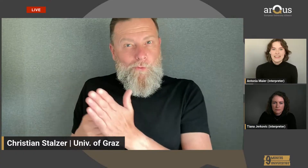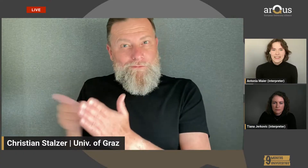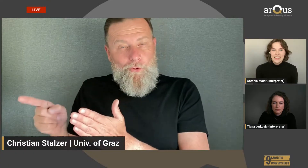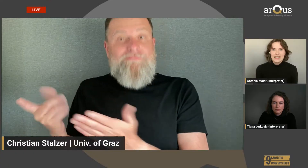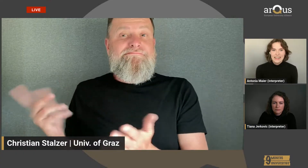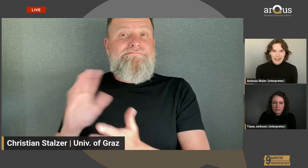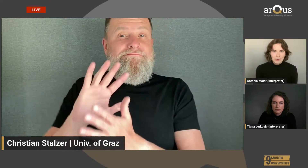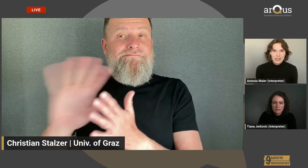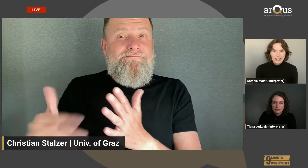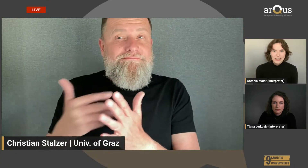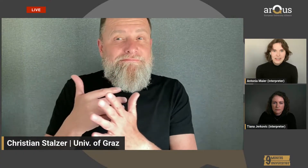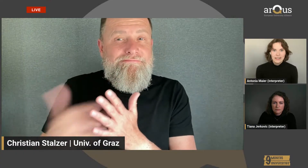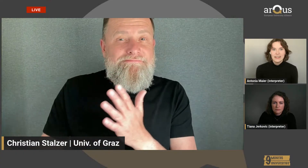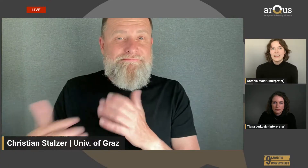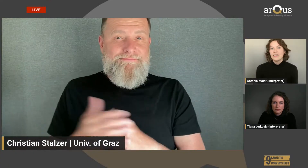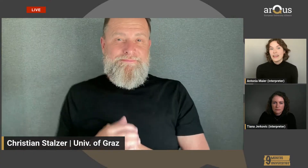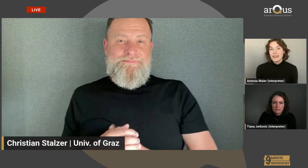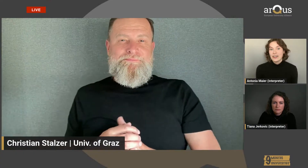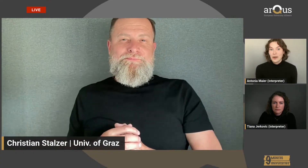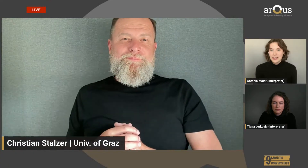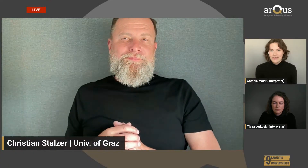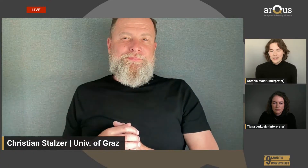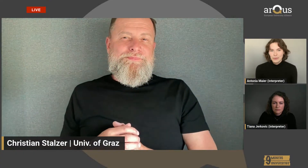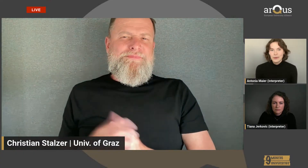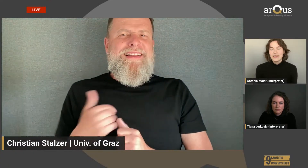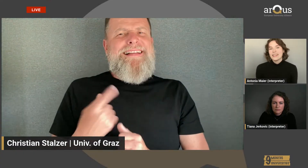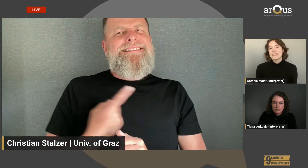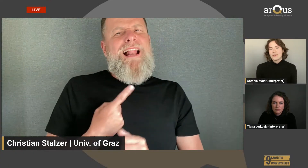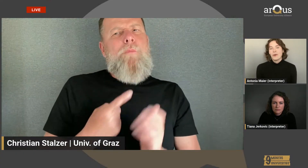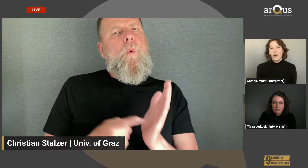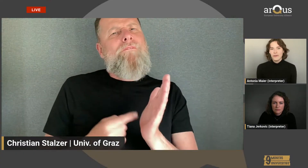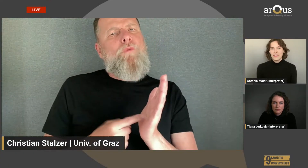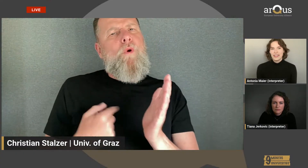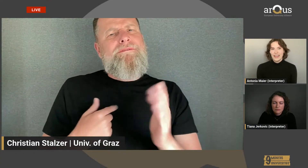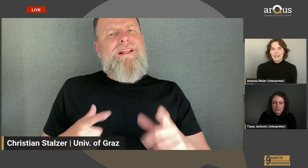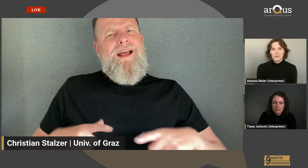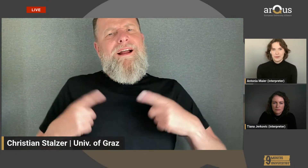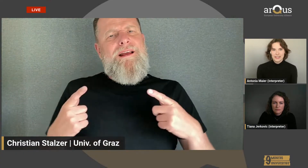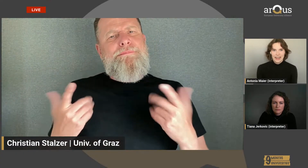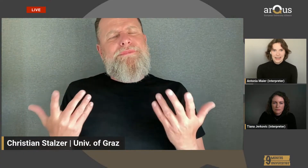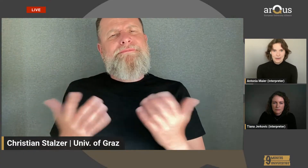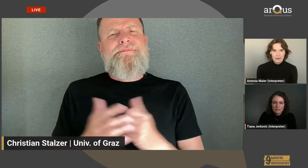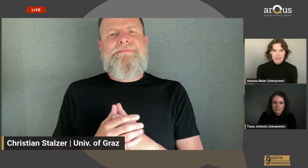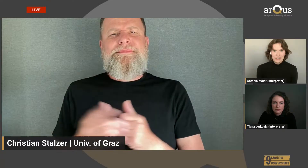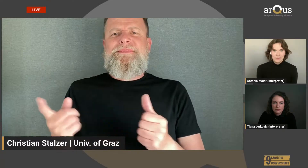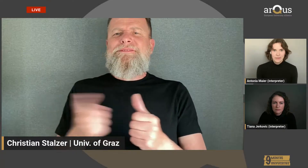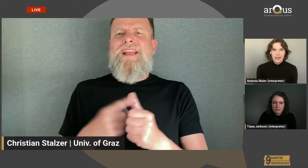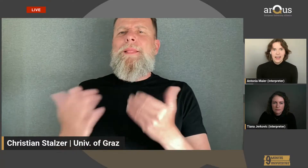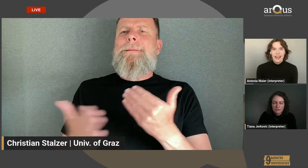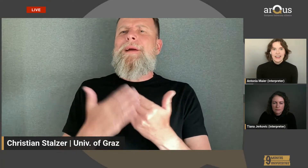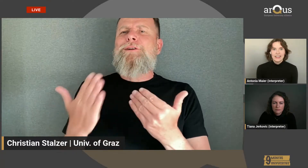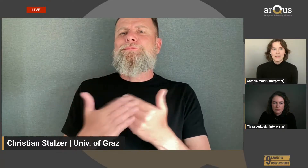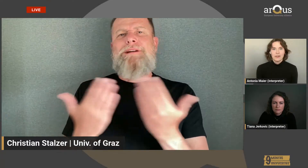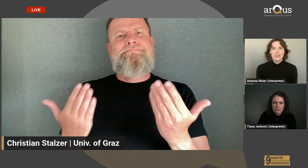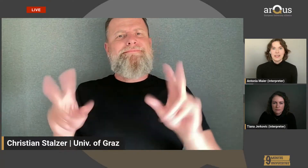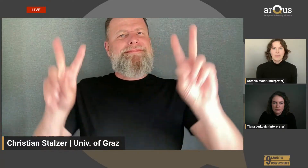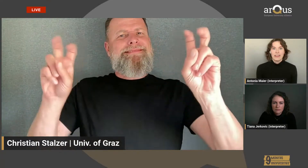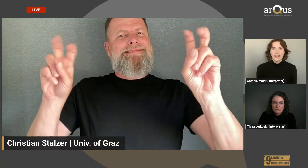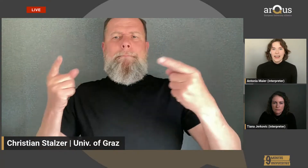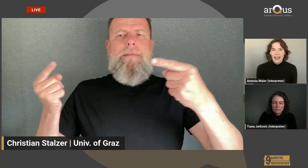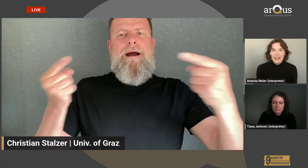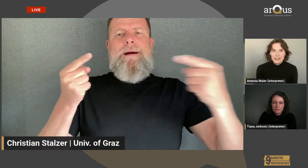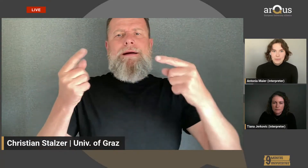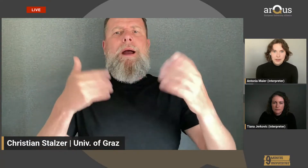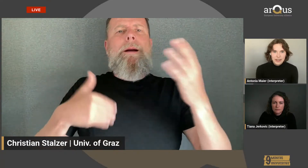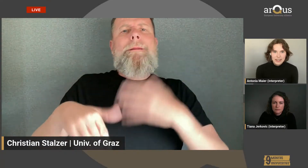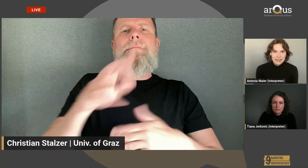And these languages that are not visible, that's often the case for sign languages. And that's also something